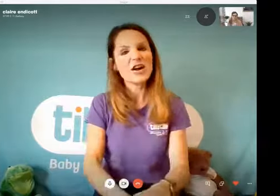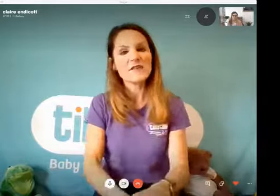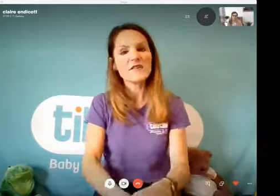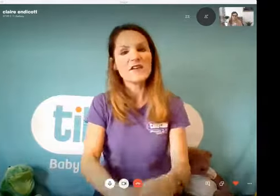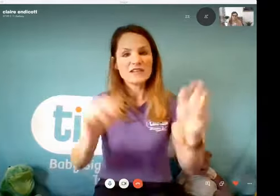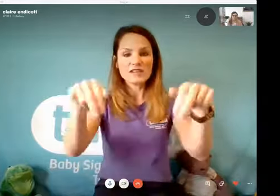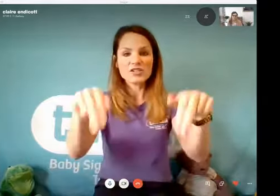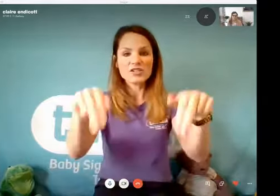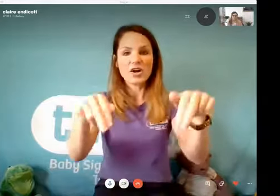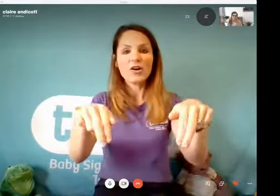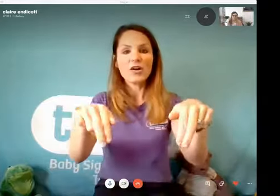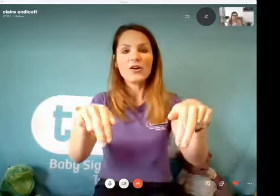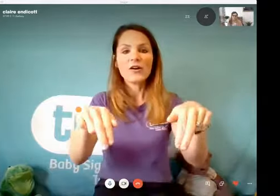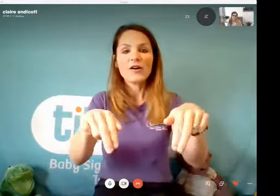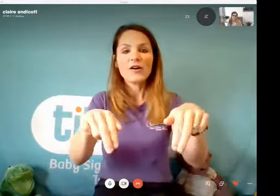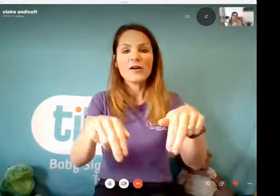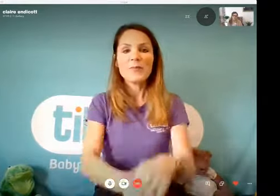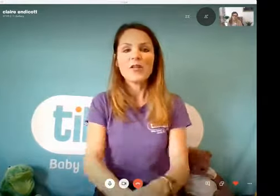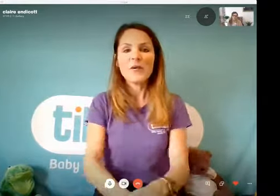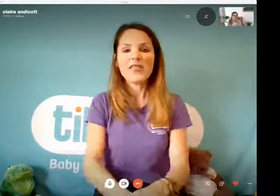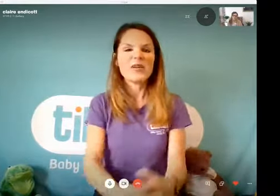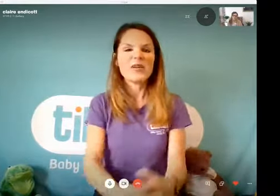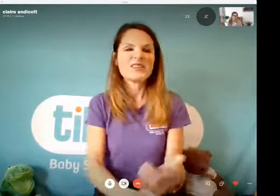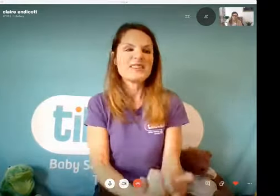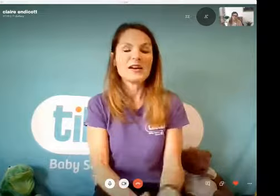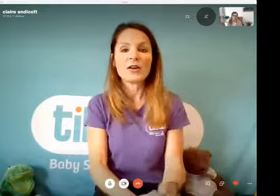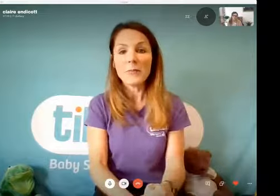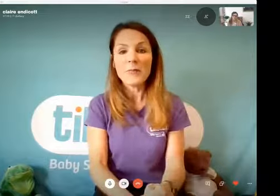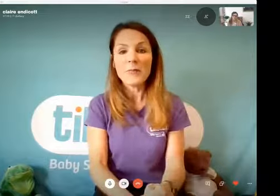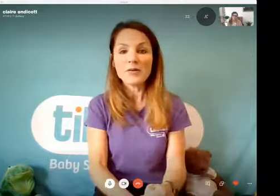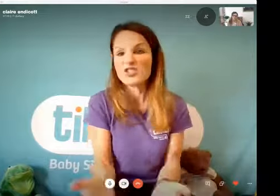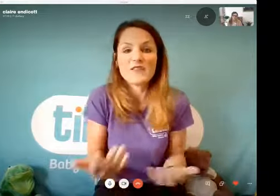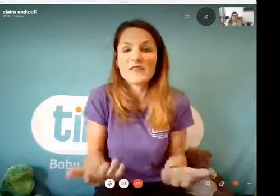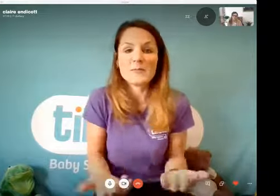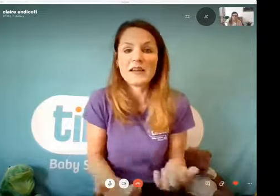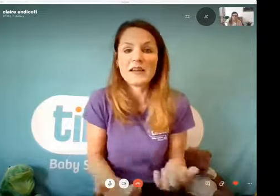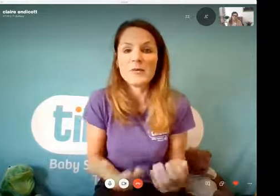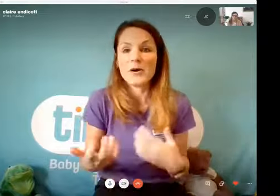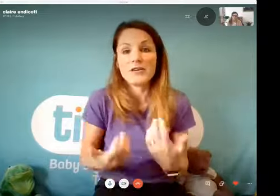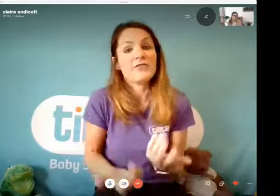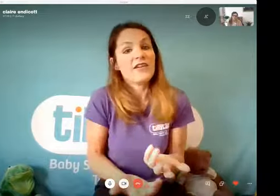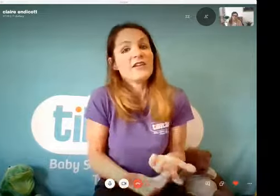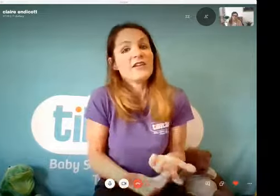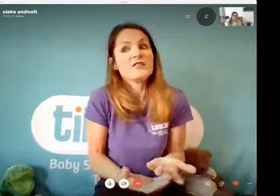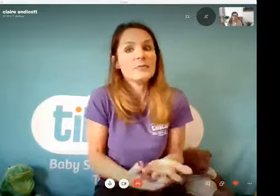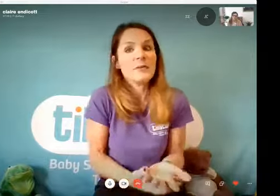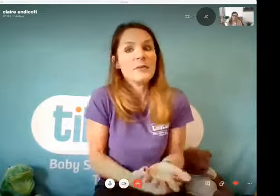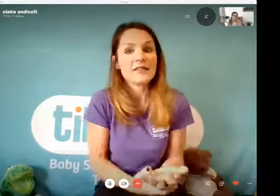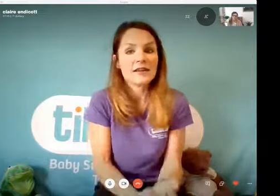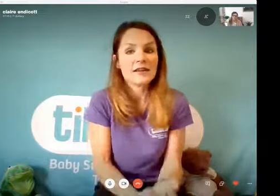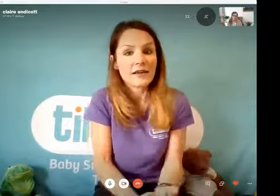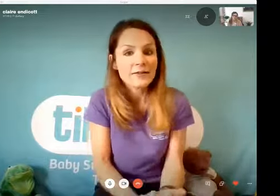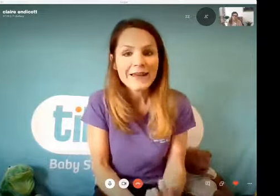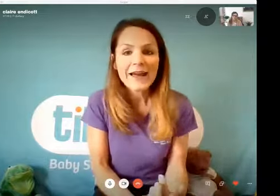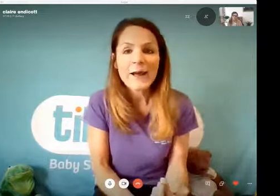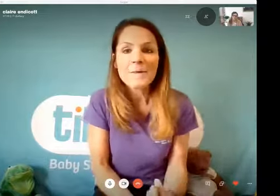seen the dog, but they might think, well, I don't need to tell you I want milk because you just give it to me anyway. You're very efficient, mummy, thank you. Or I